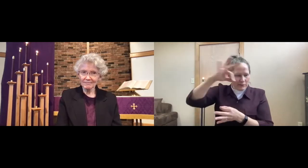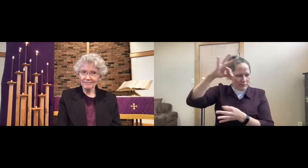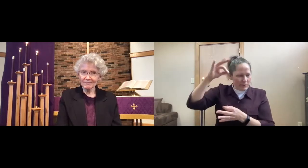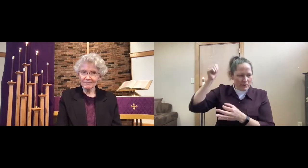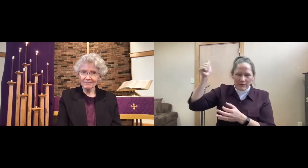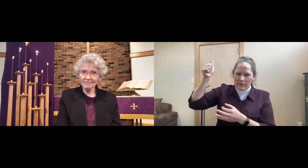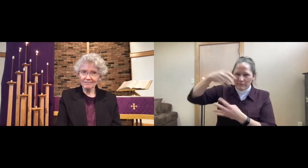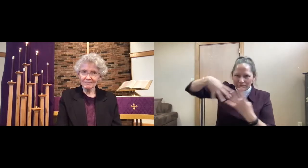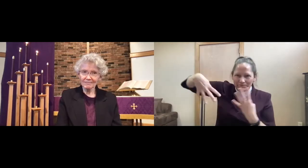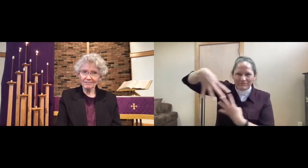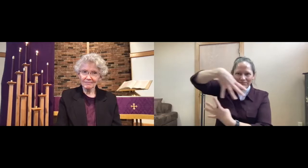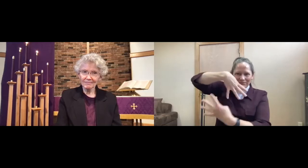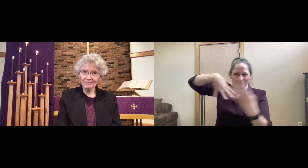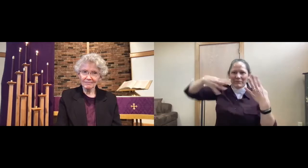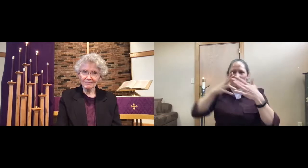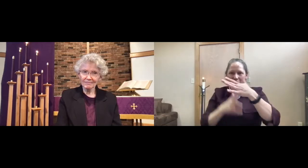and the communion of the Holy Spirit